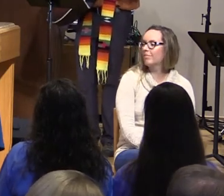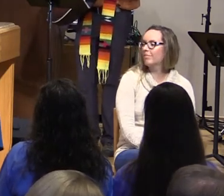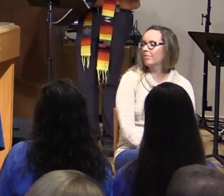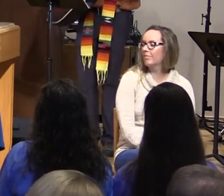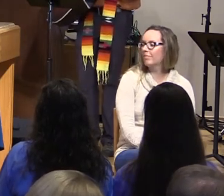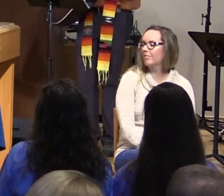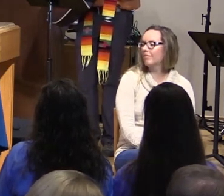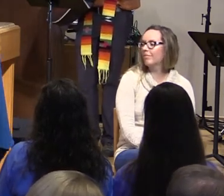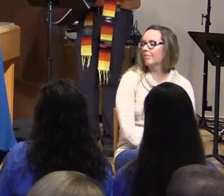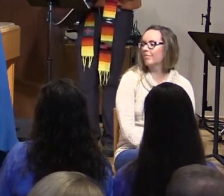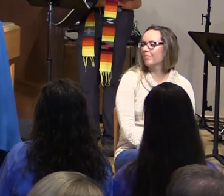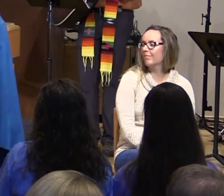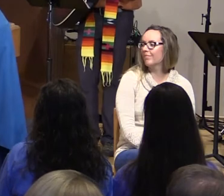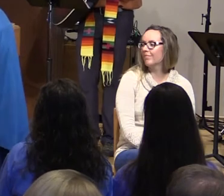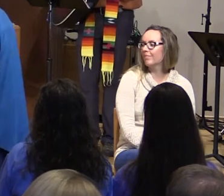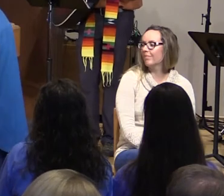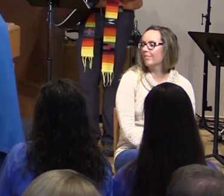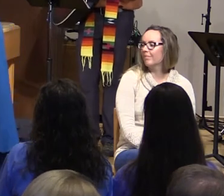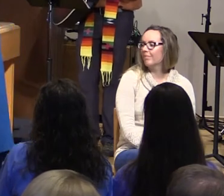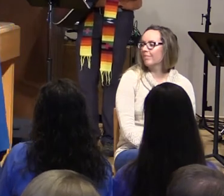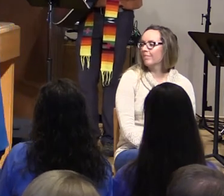remains. One